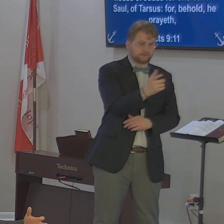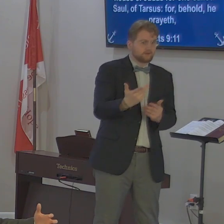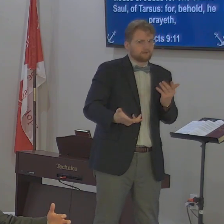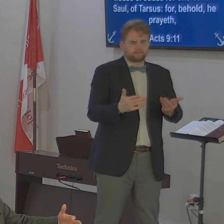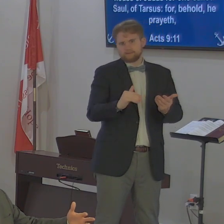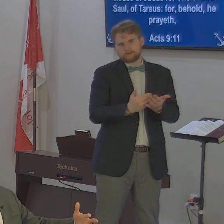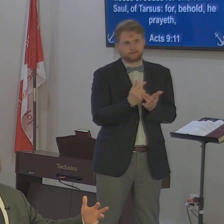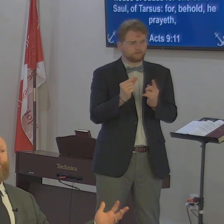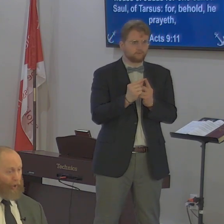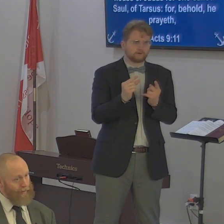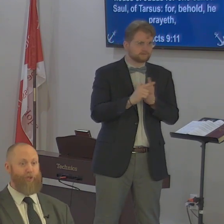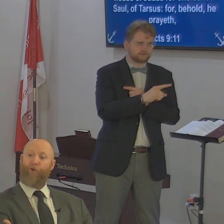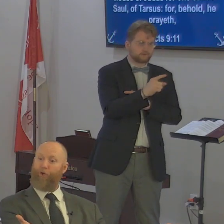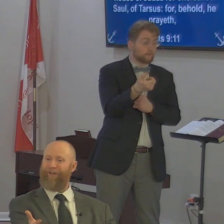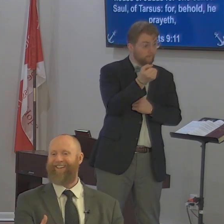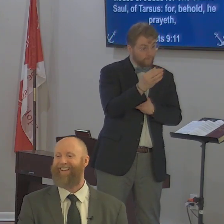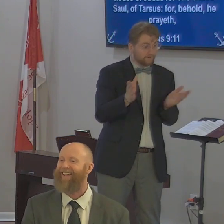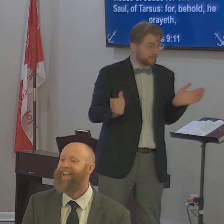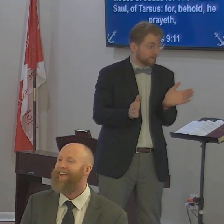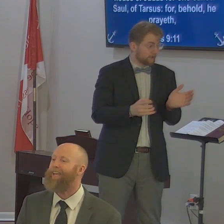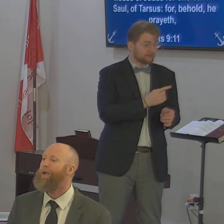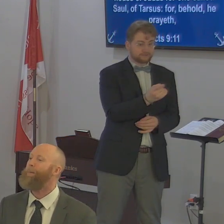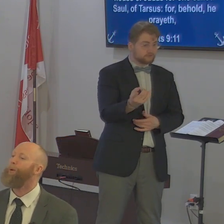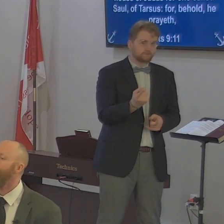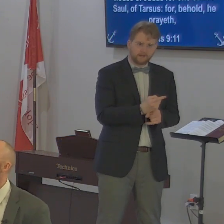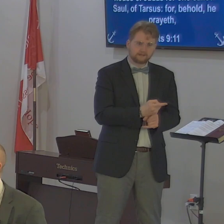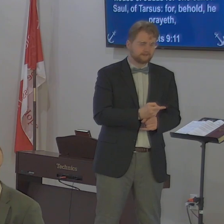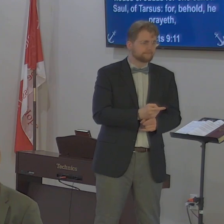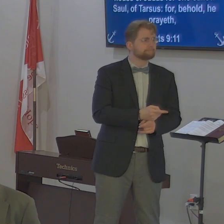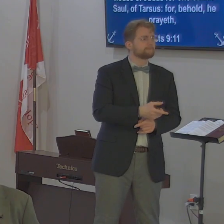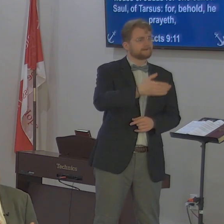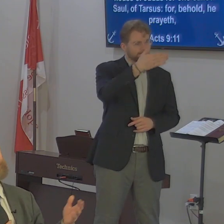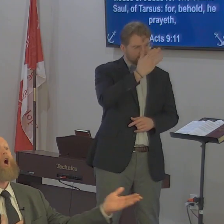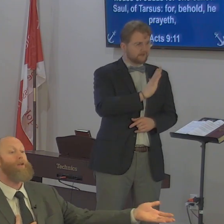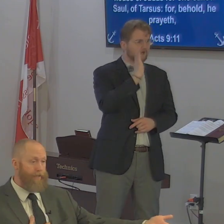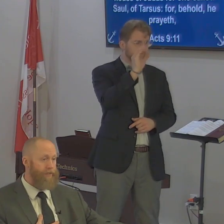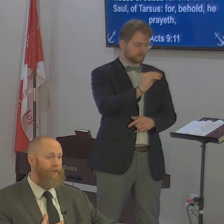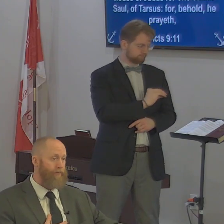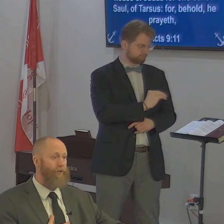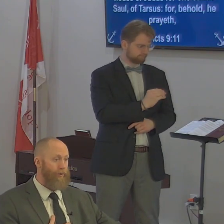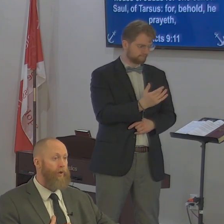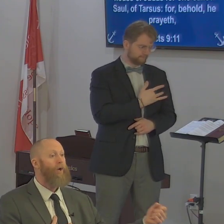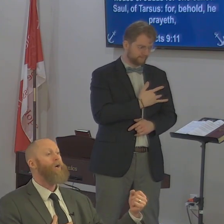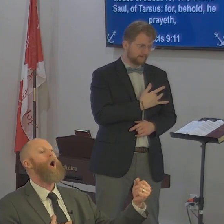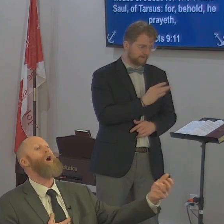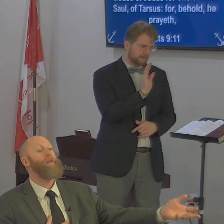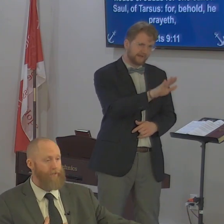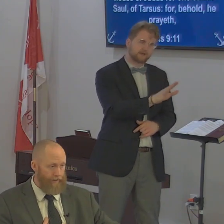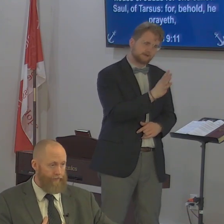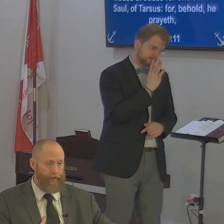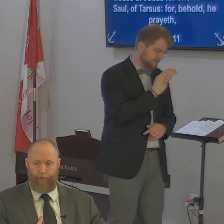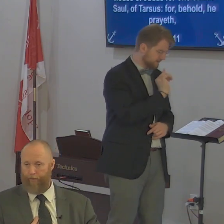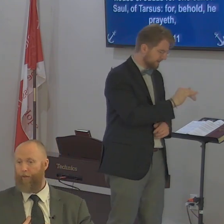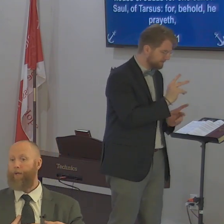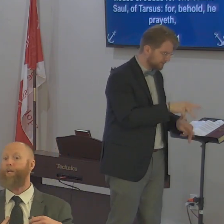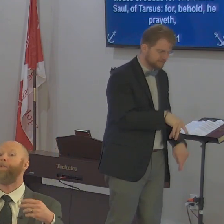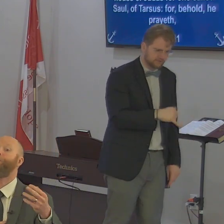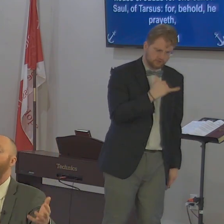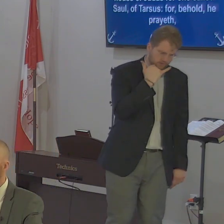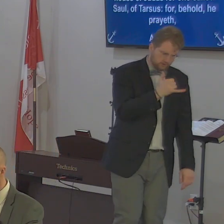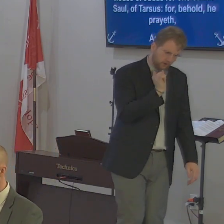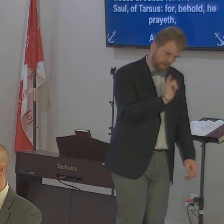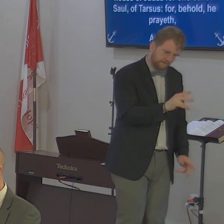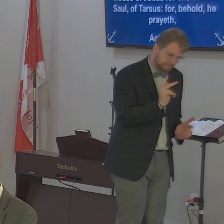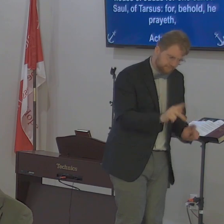you. Or encourage you. He puts in your heart, go talk to this individual. Call this individual. Tell